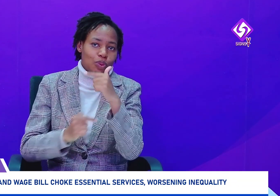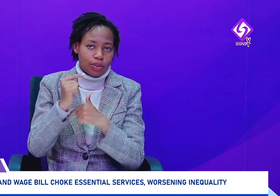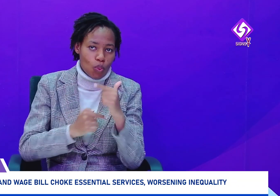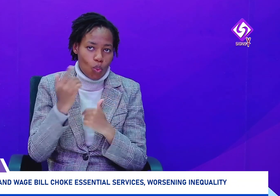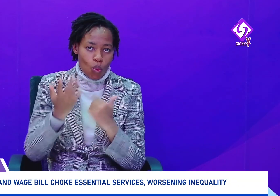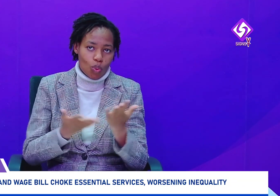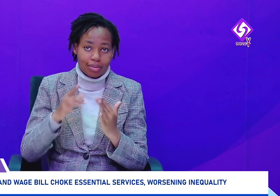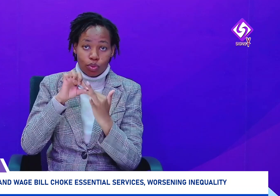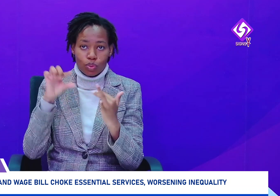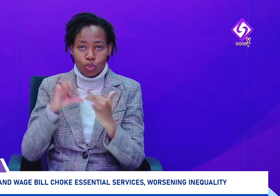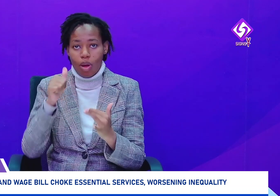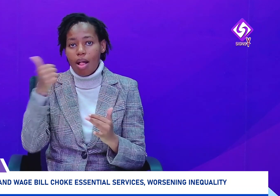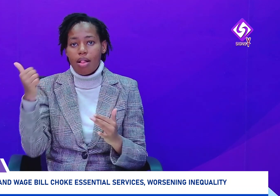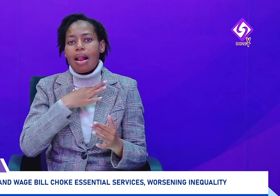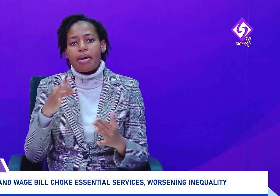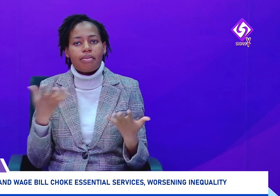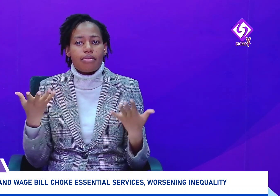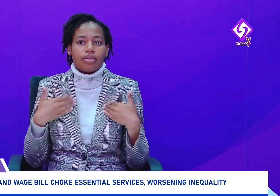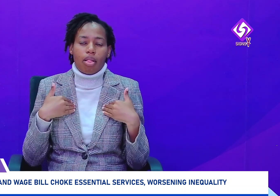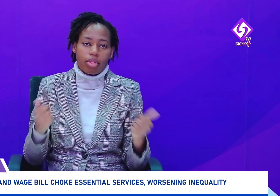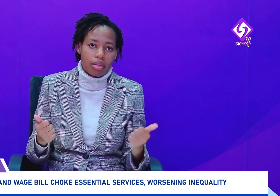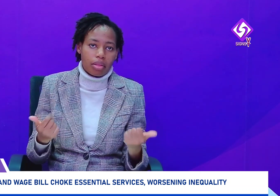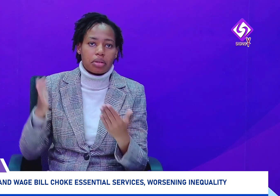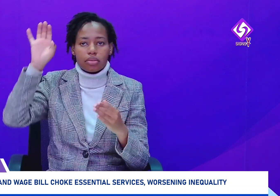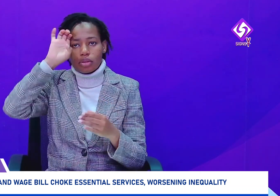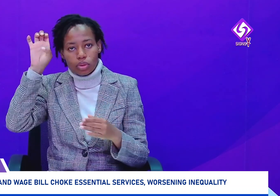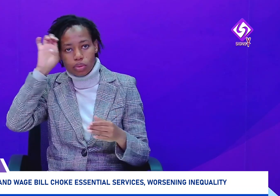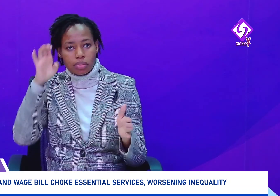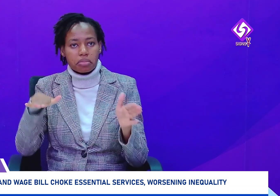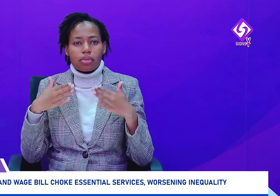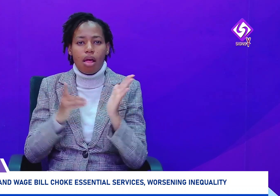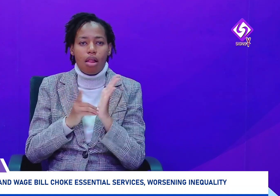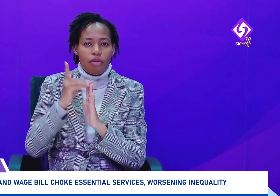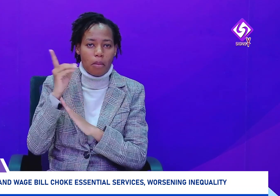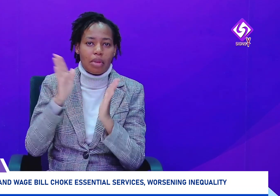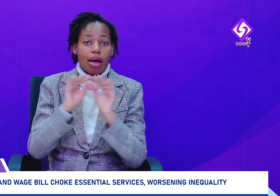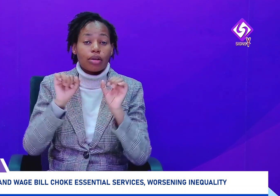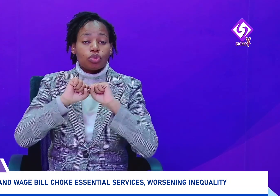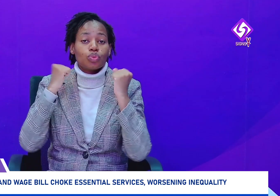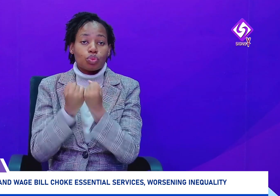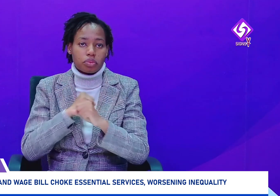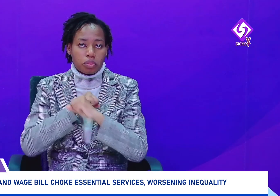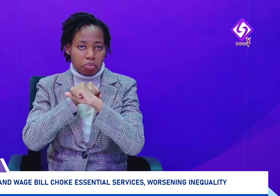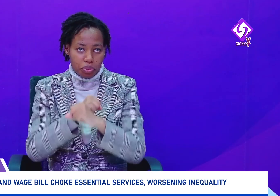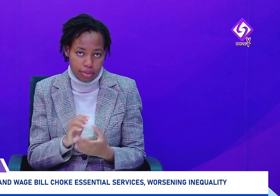debts and meeting payroll obligations, leaving insufficient allocation for critical sectors like health,